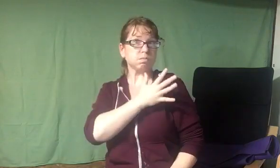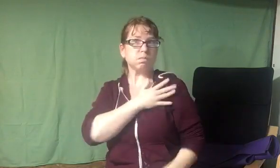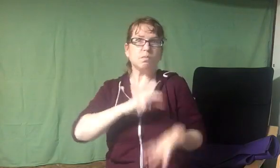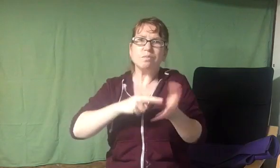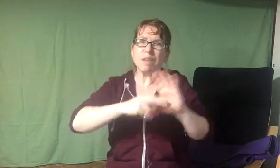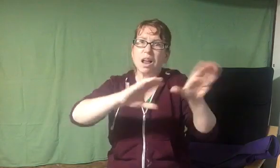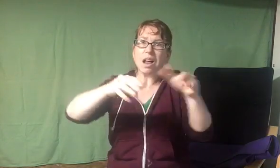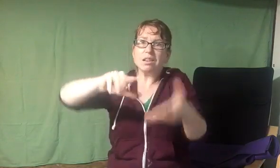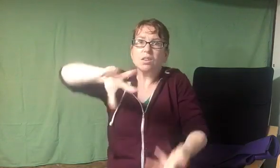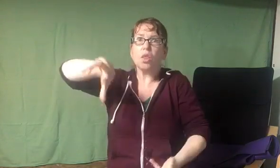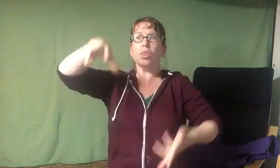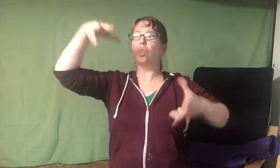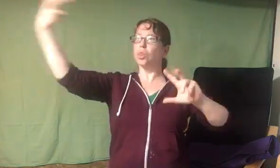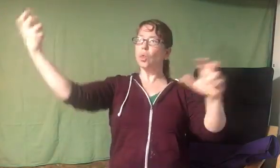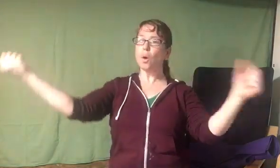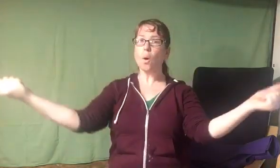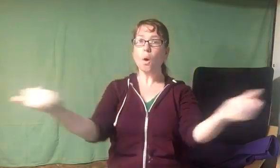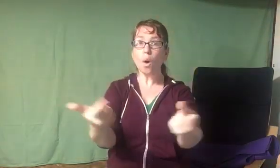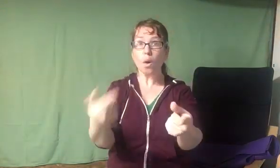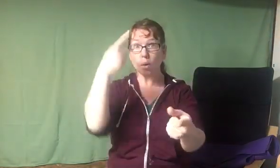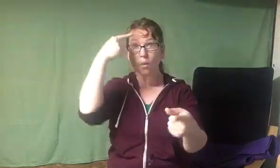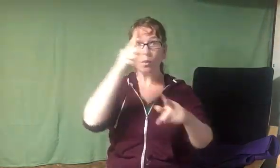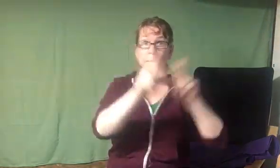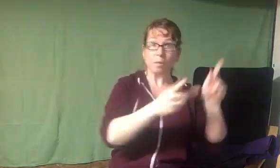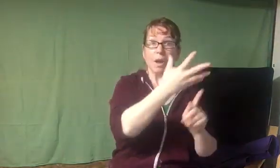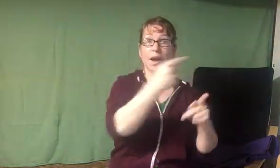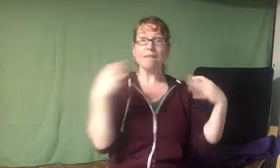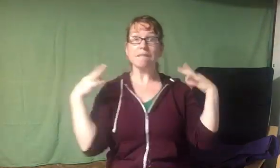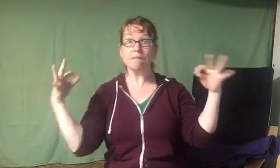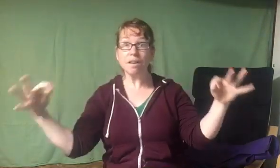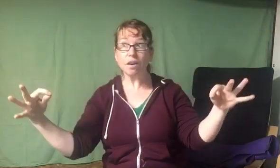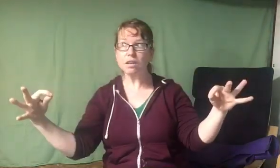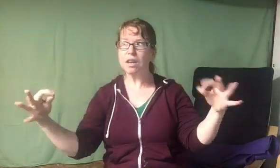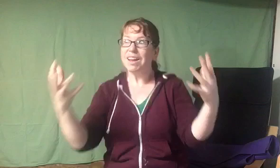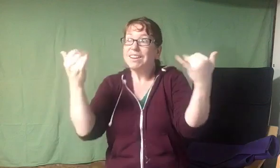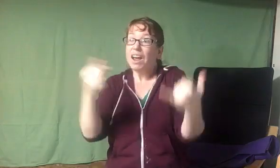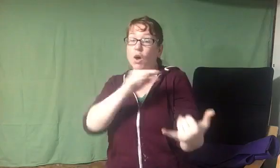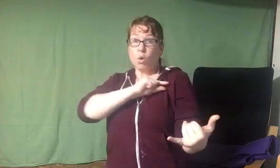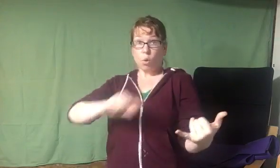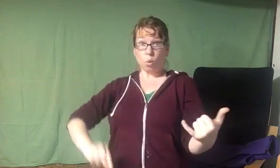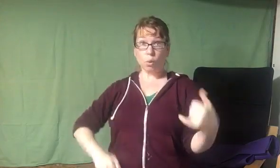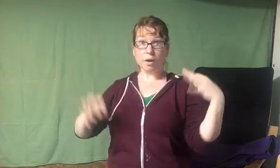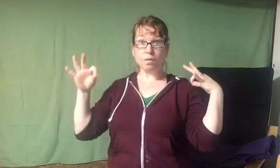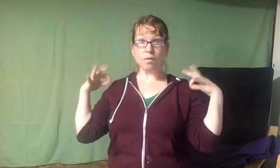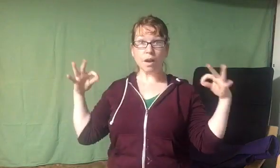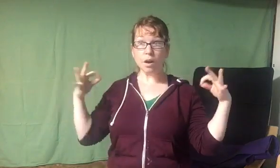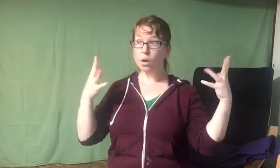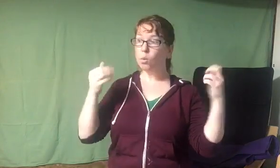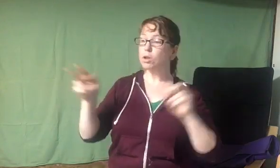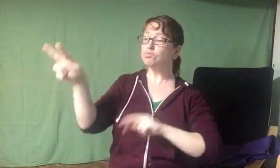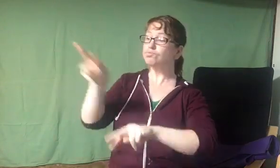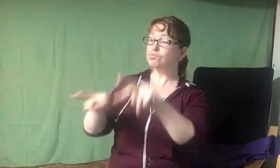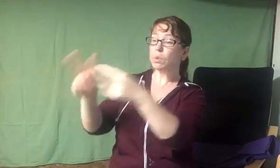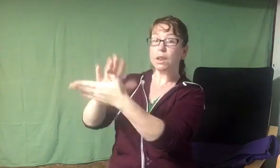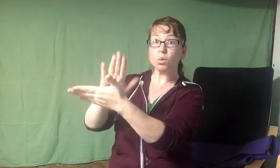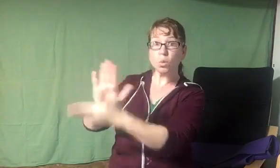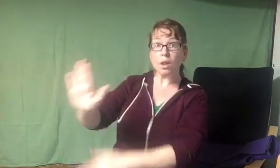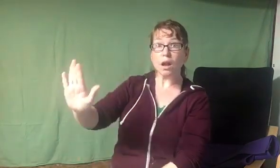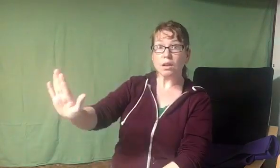that Queen Titania and King Oberon were coming to look around the fairyland school. Unless the fairies got the magical star badges back, the royal visit would